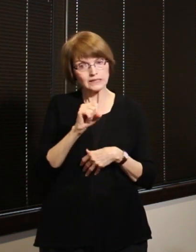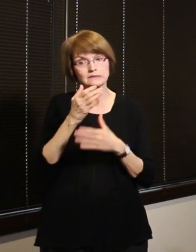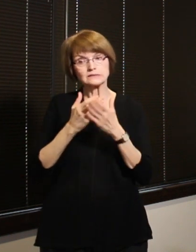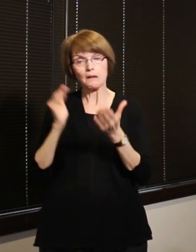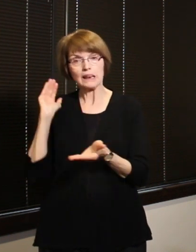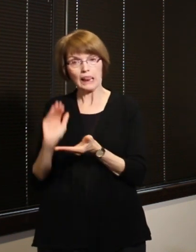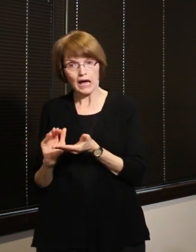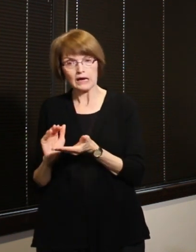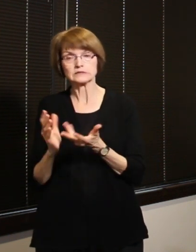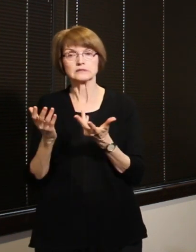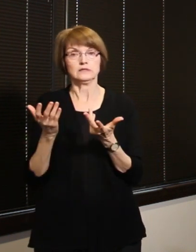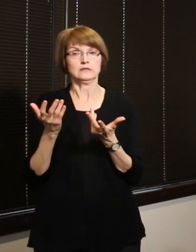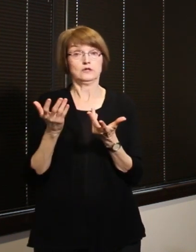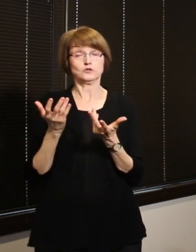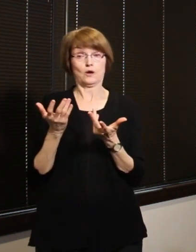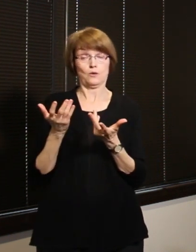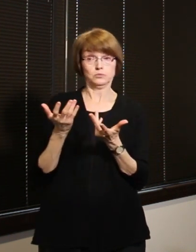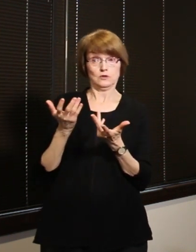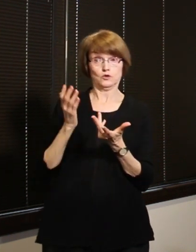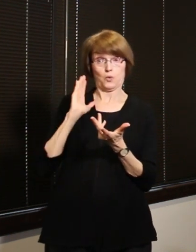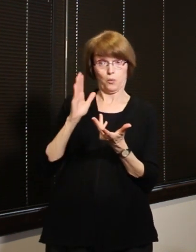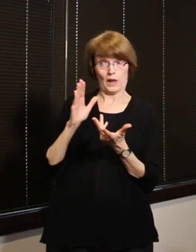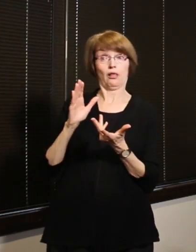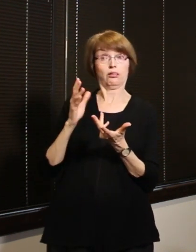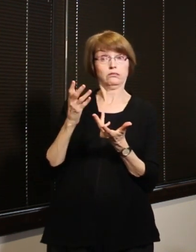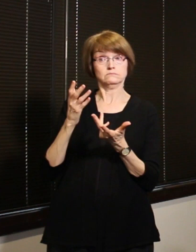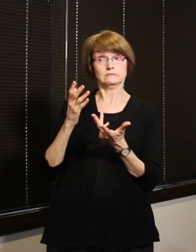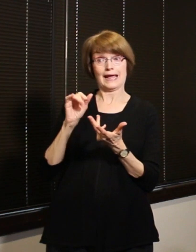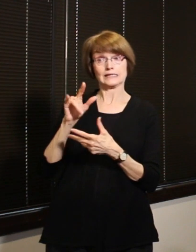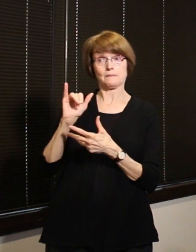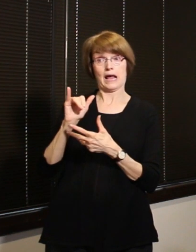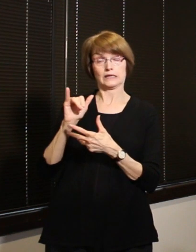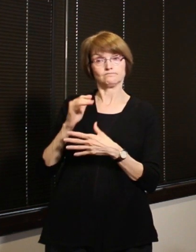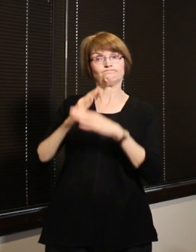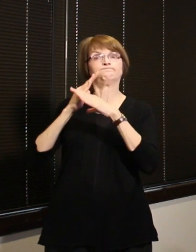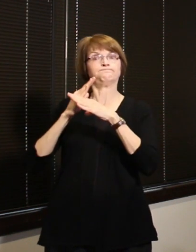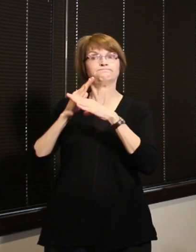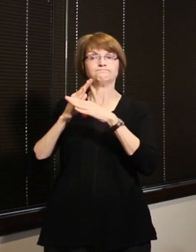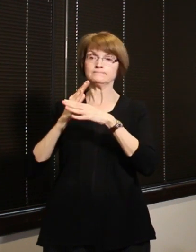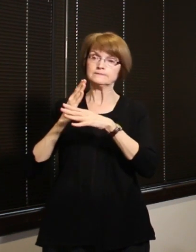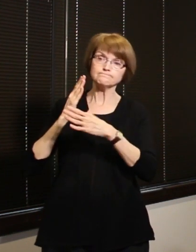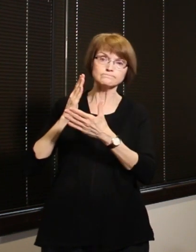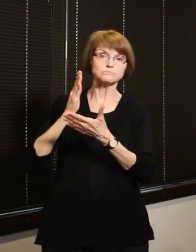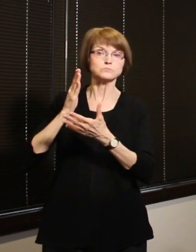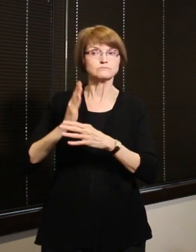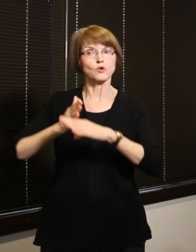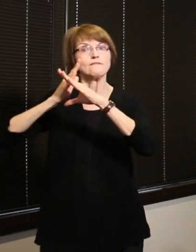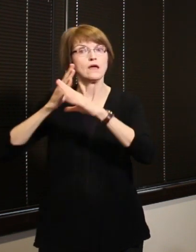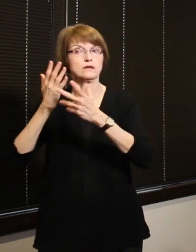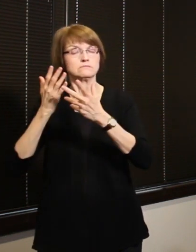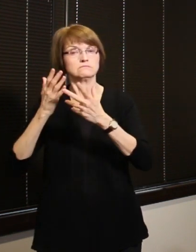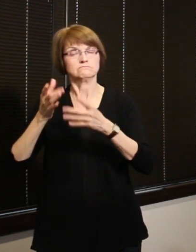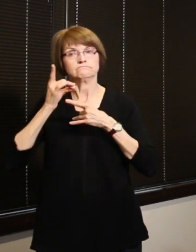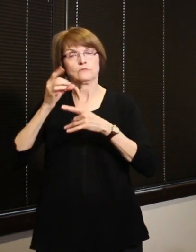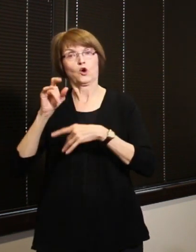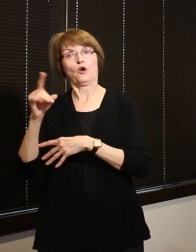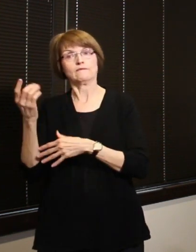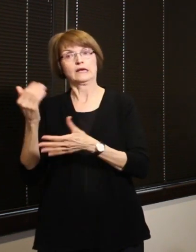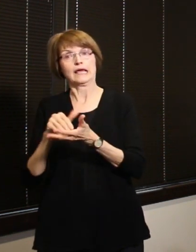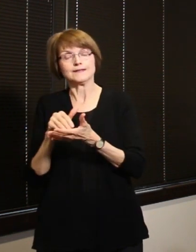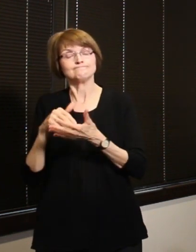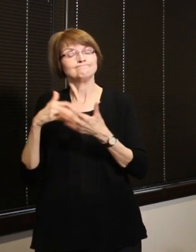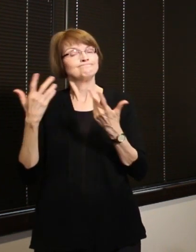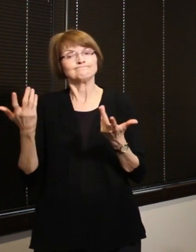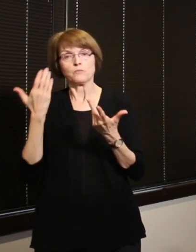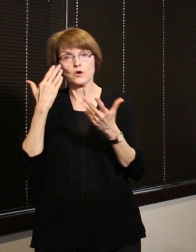it is once you're exposed. And so really the main value for antibody testing is mostly for public health, and